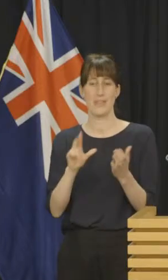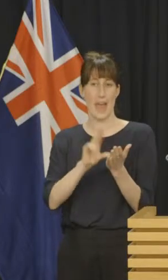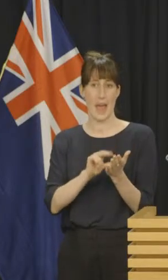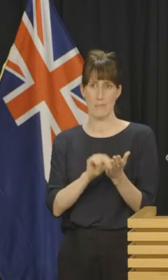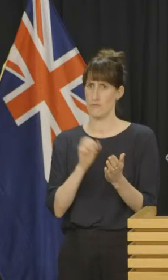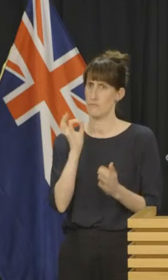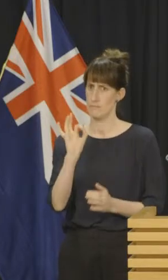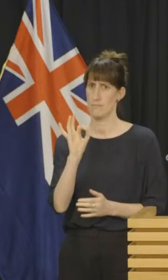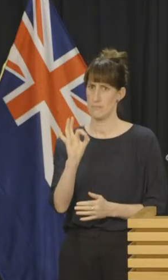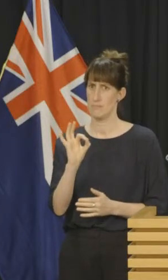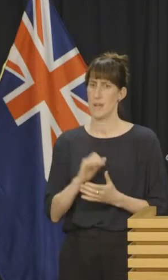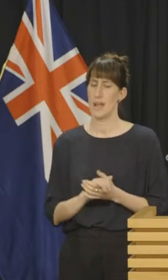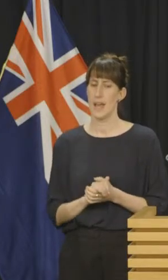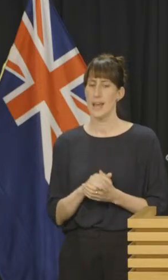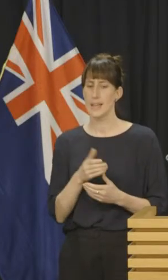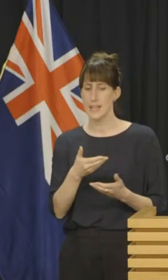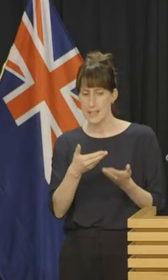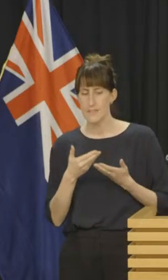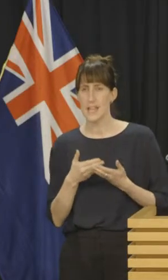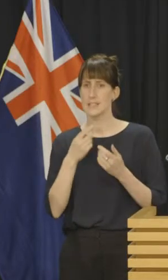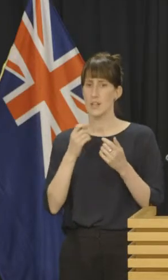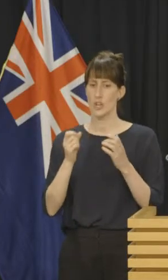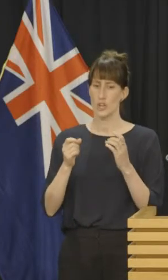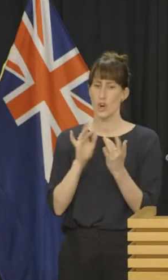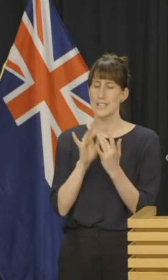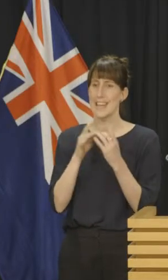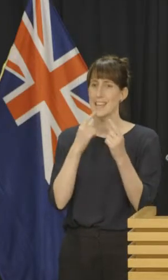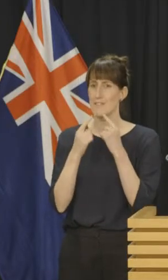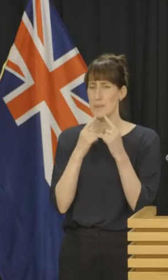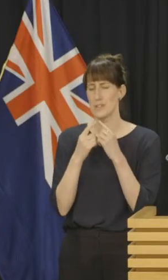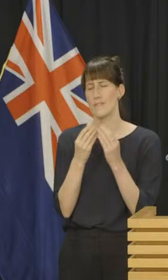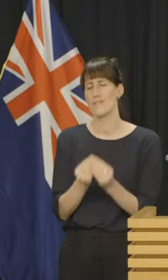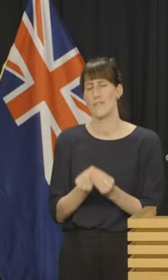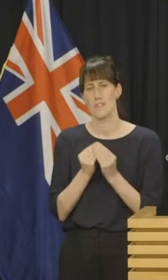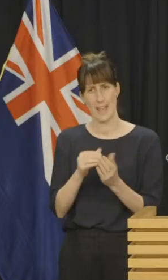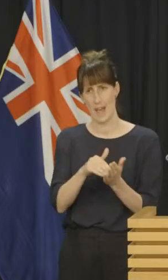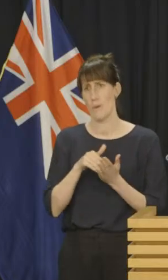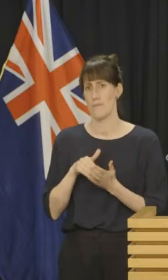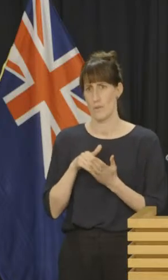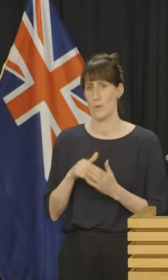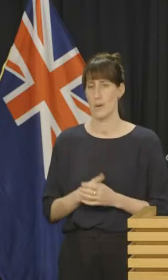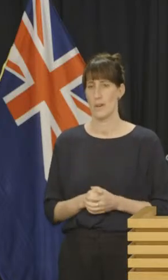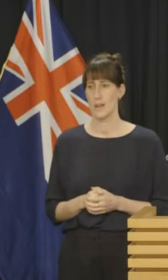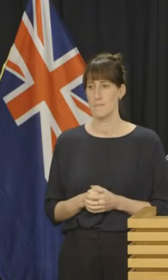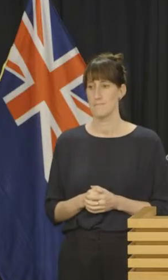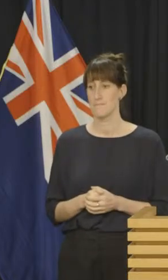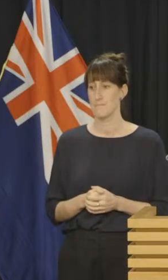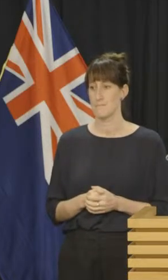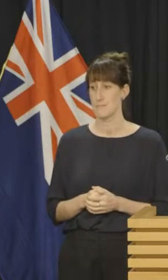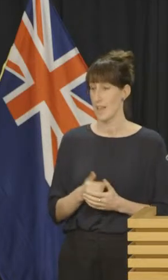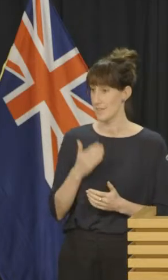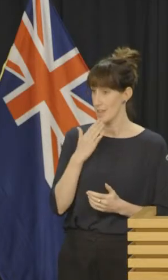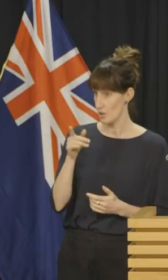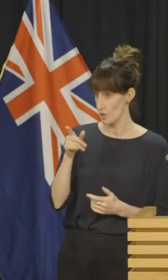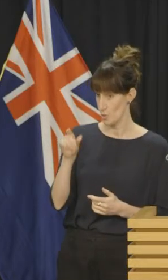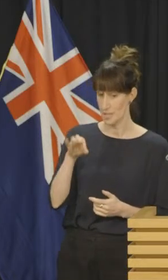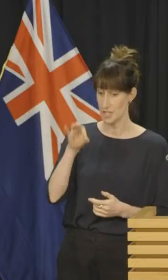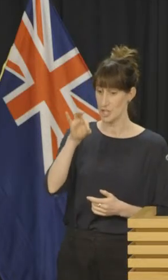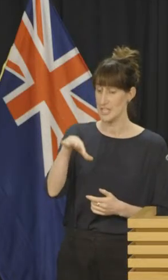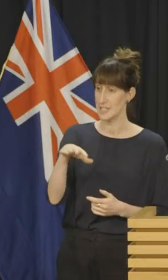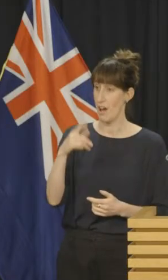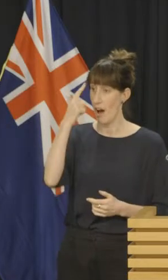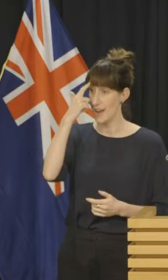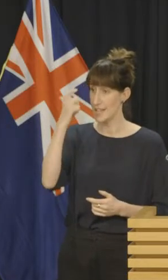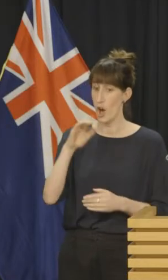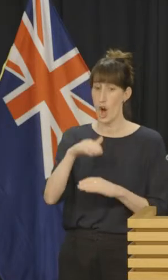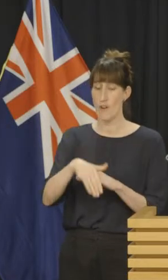who have the data, up-to-date contact information, is in itself incredibly helpful. Thank you for the suggestion that you made about